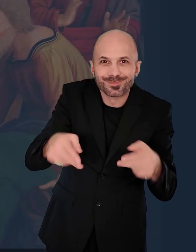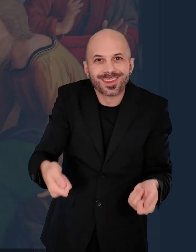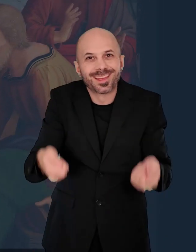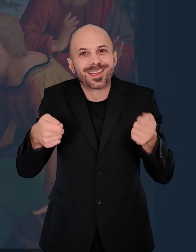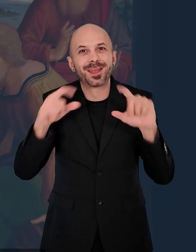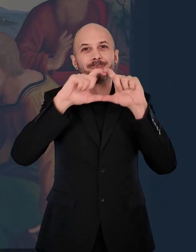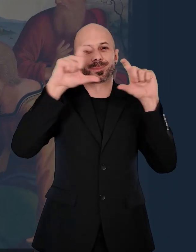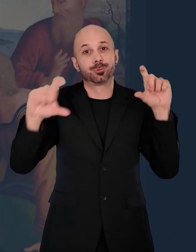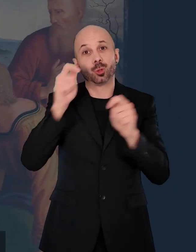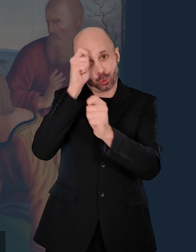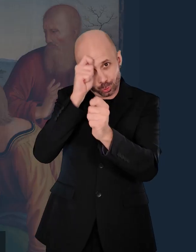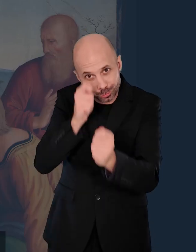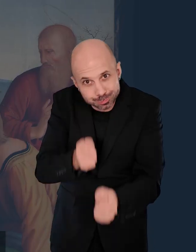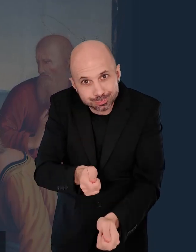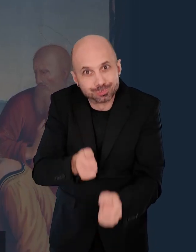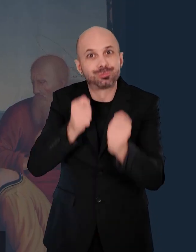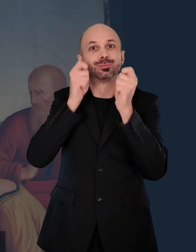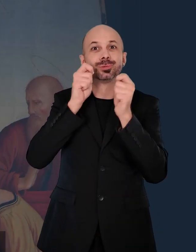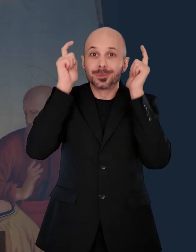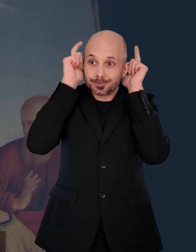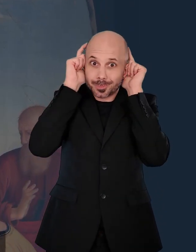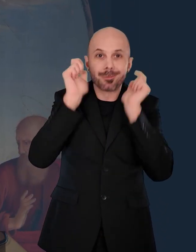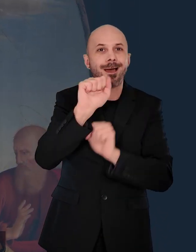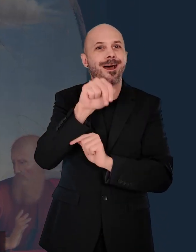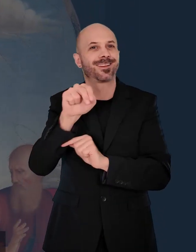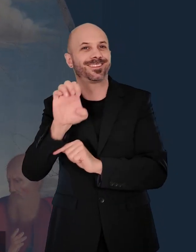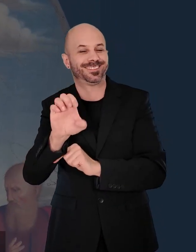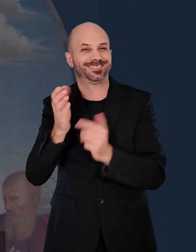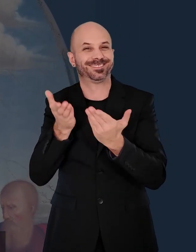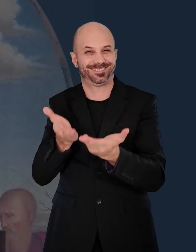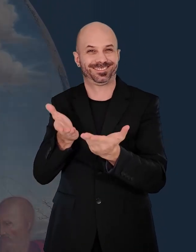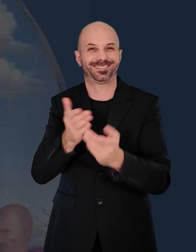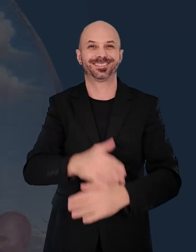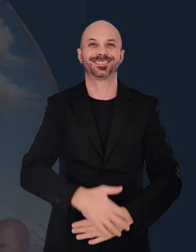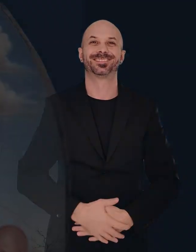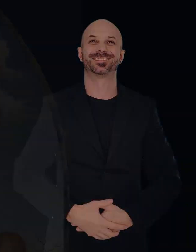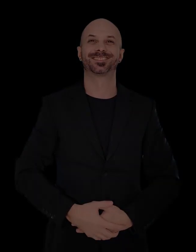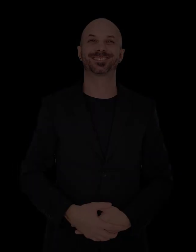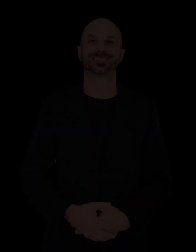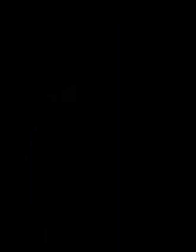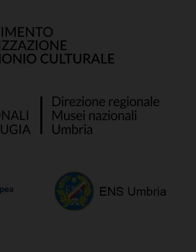contains several angels who are holding up a dedication to Saint Anne.